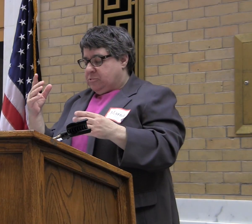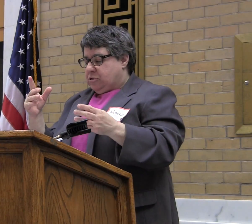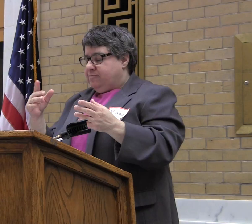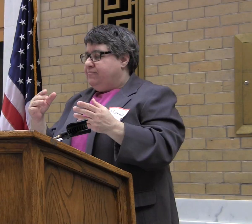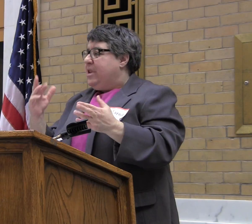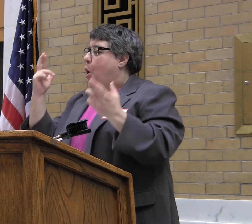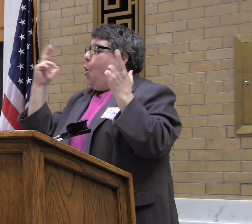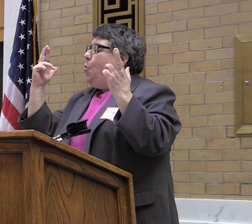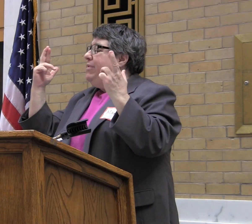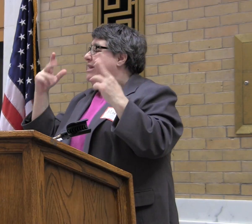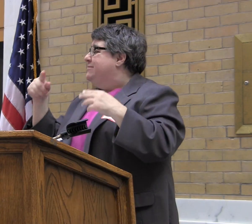asked.